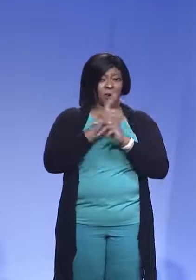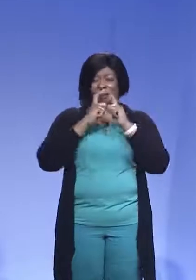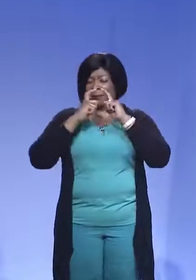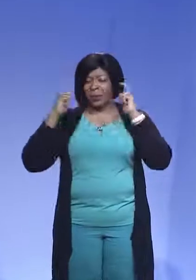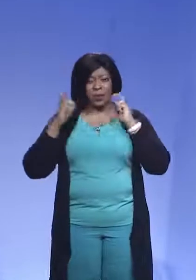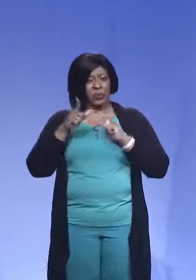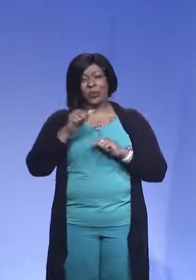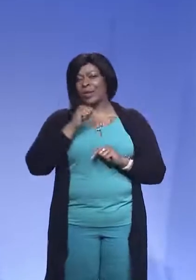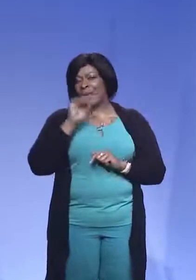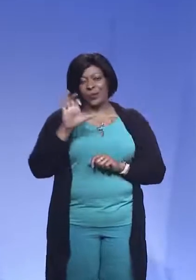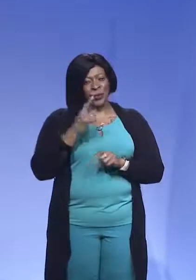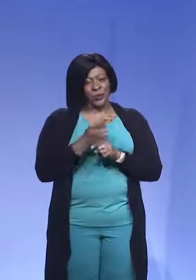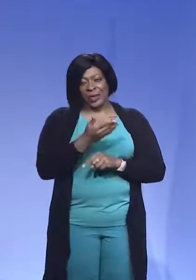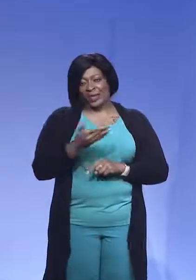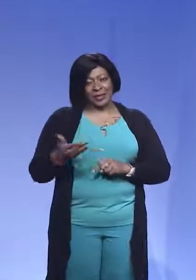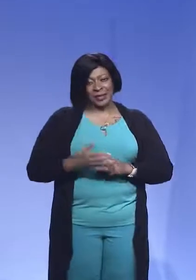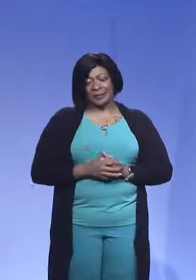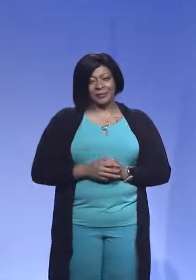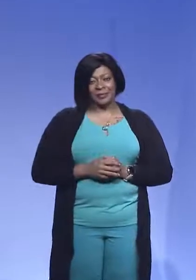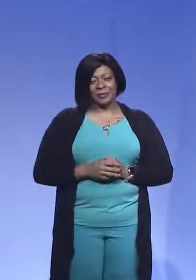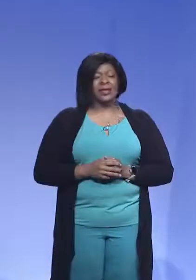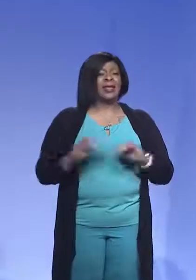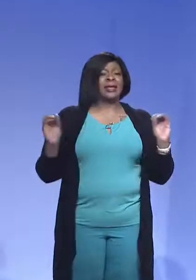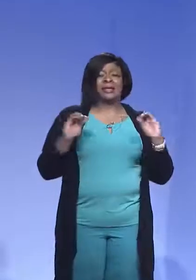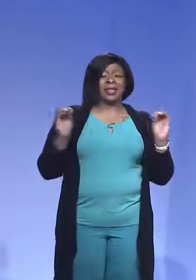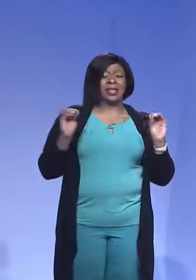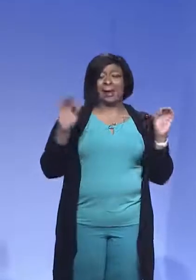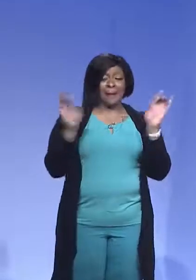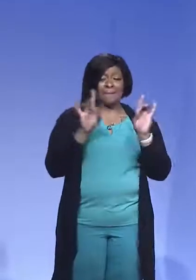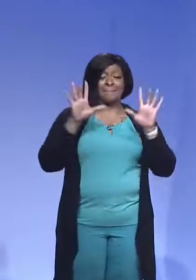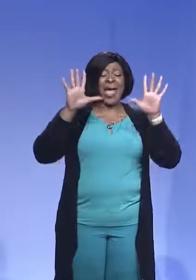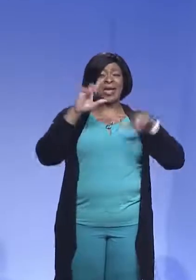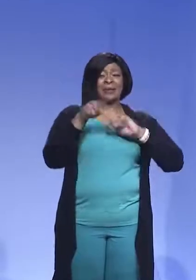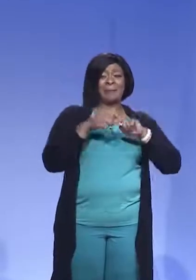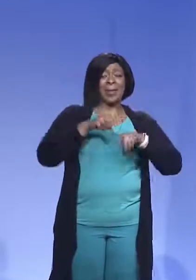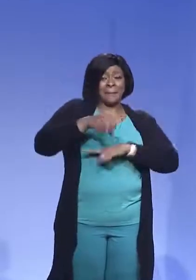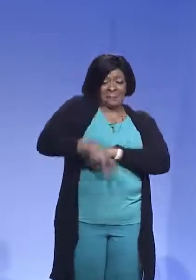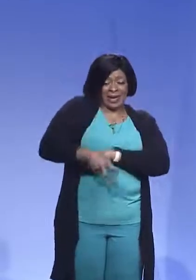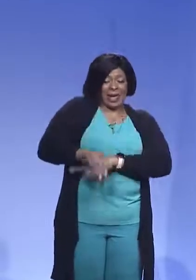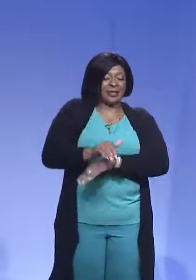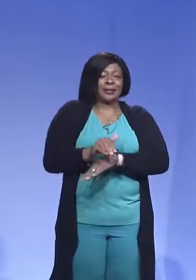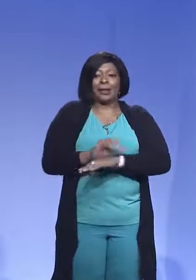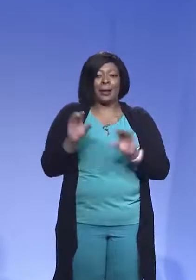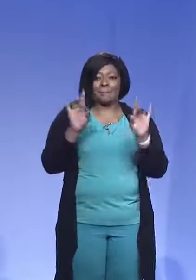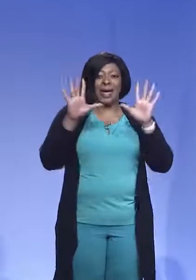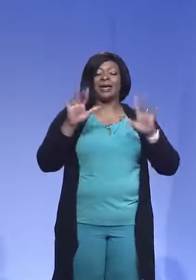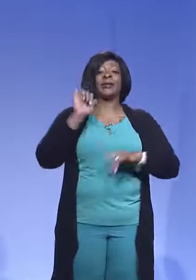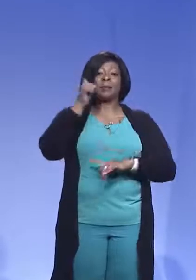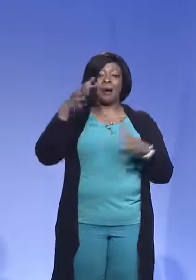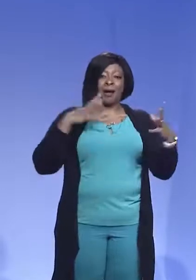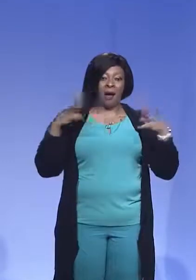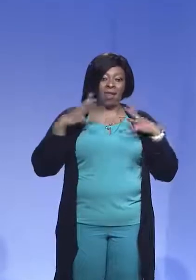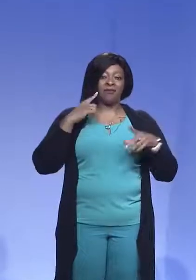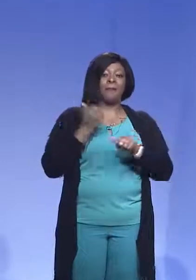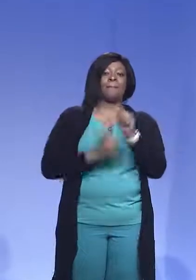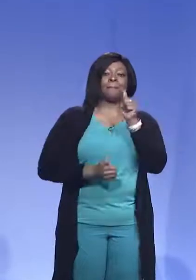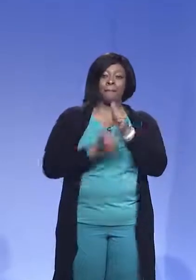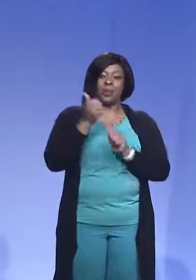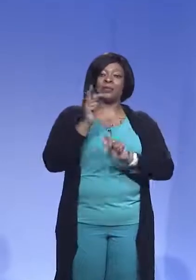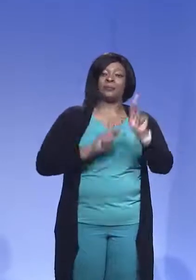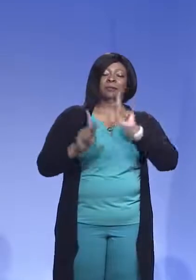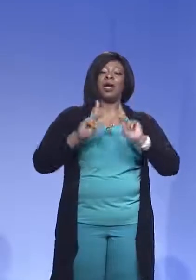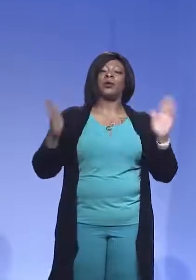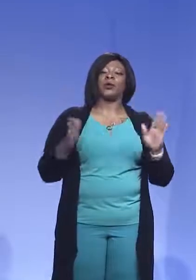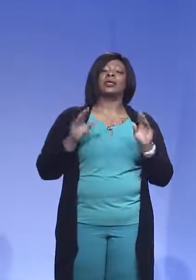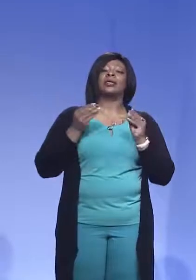you are not doing the right thing. There is nothing magical about midnight tonight. Tomorrow is a holiday for most people. I encourage you to